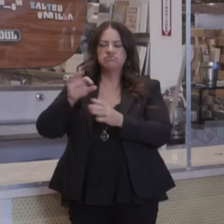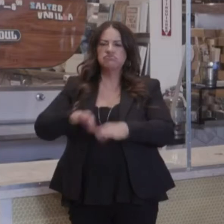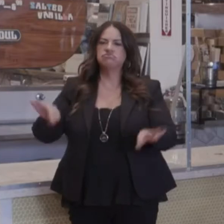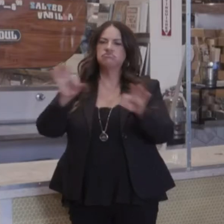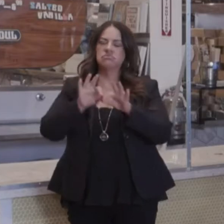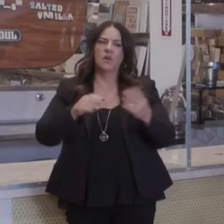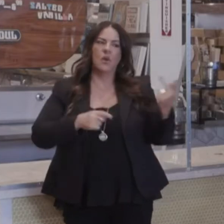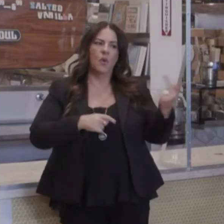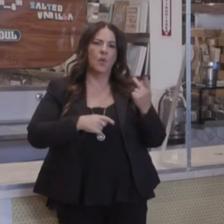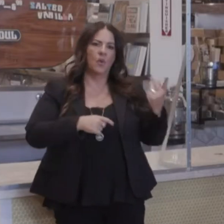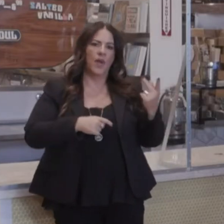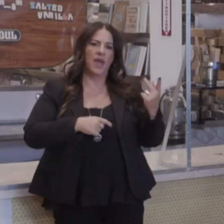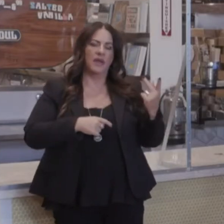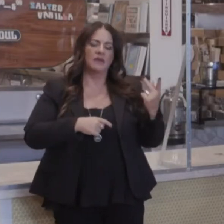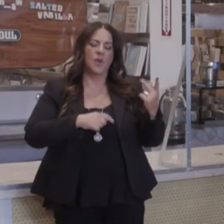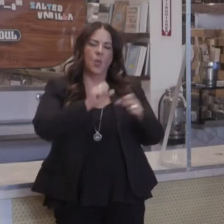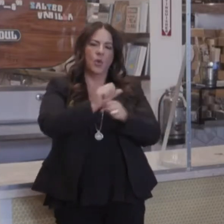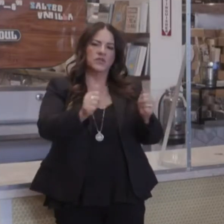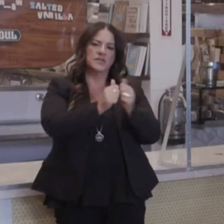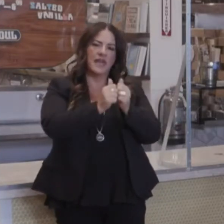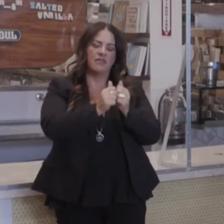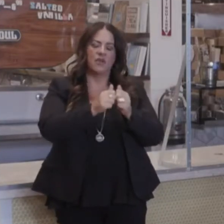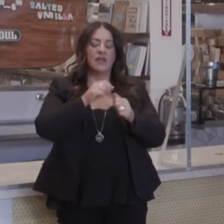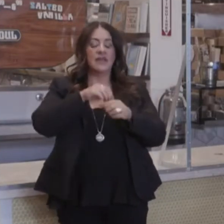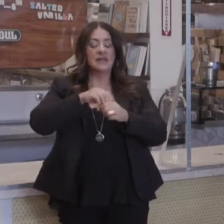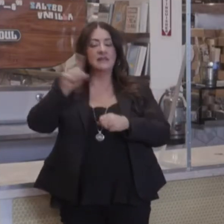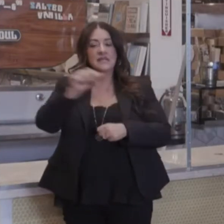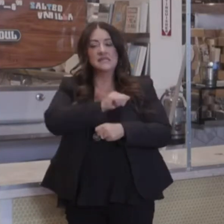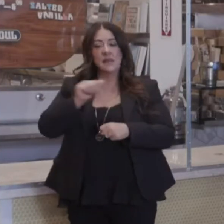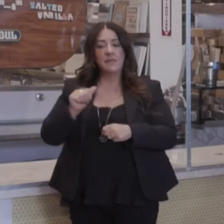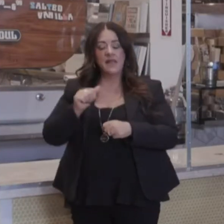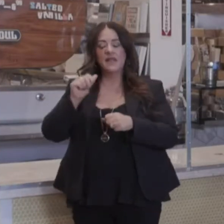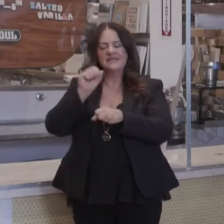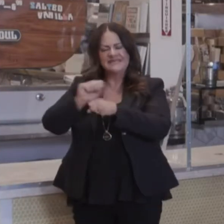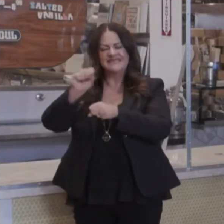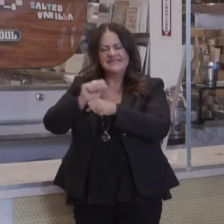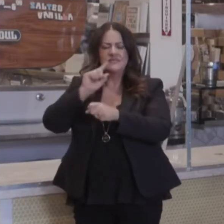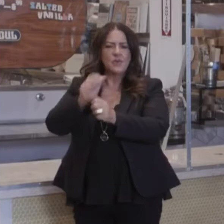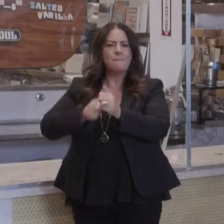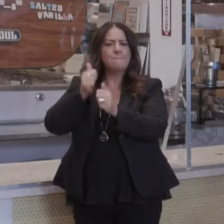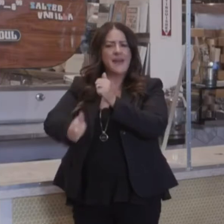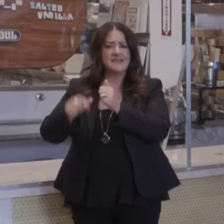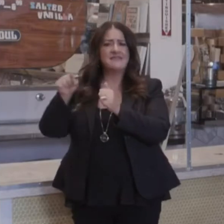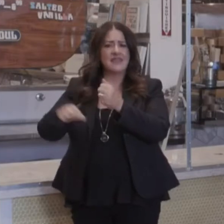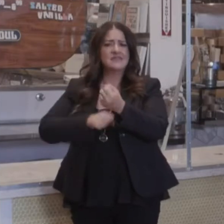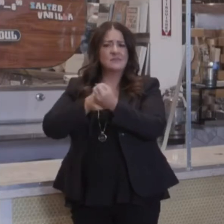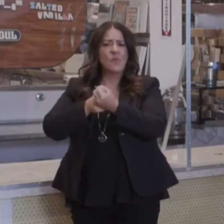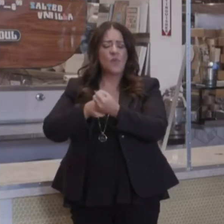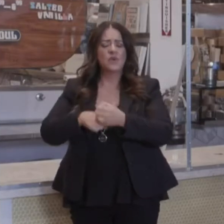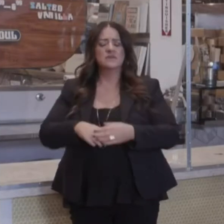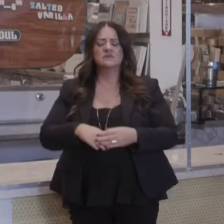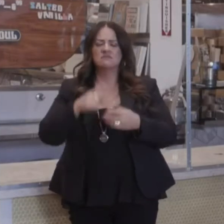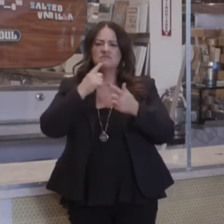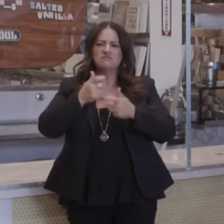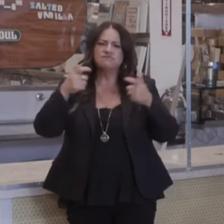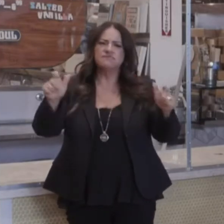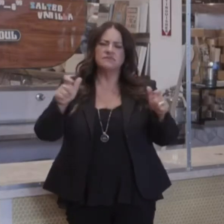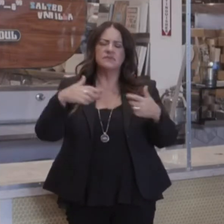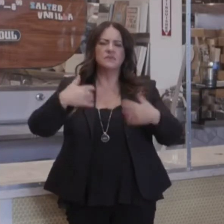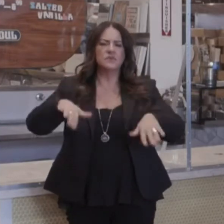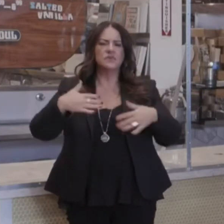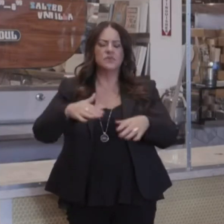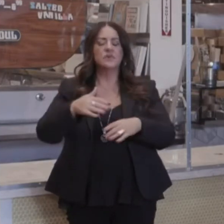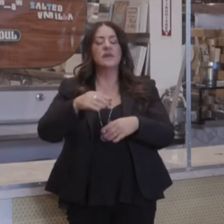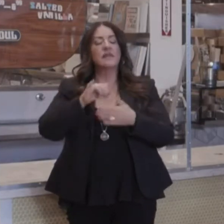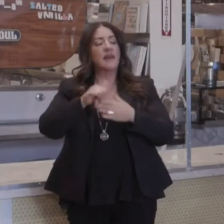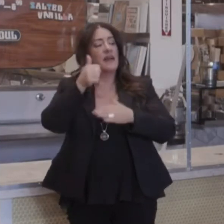on together to develop in the Assembly and have been working on ever since to improve, including a massive expansion of the program under